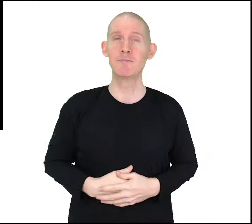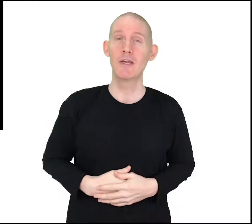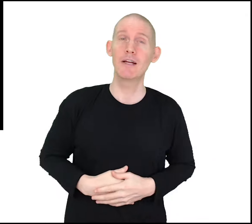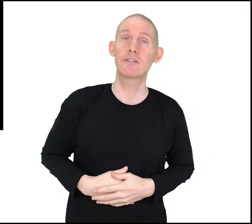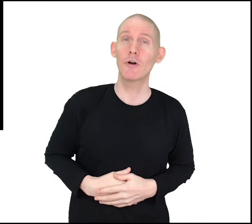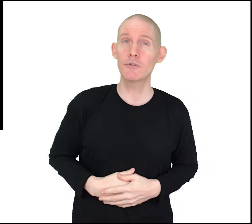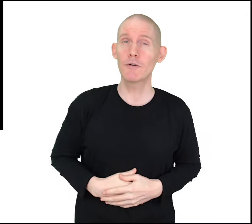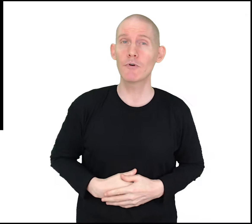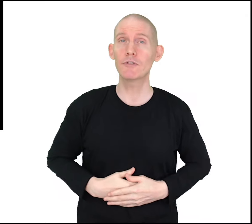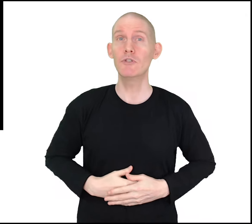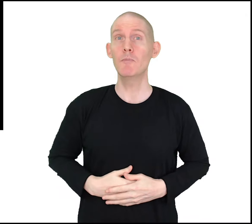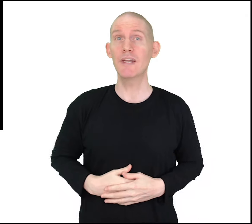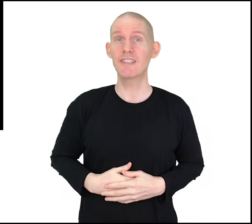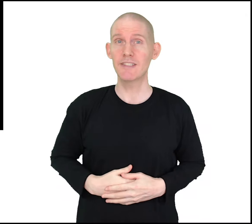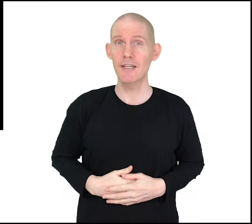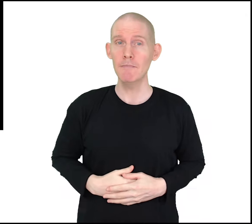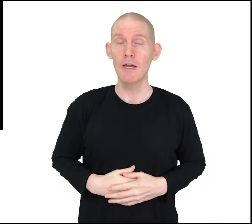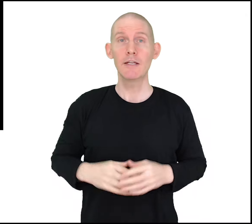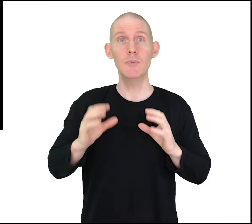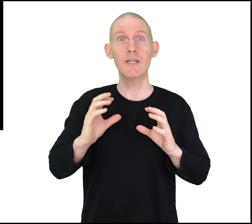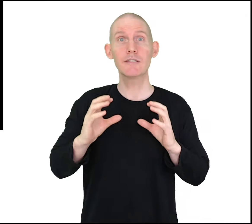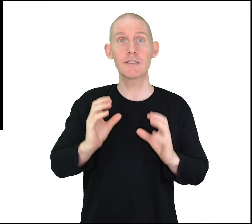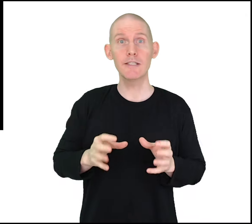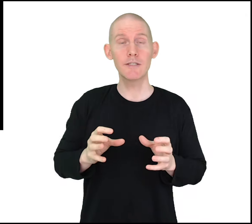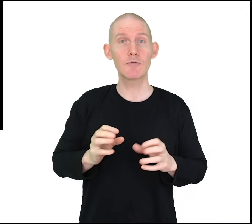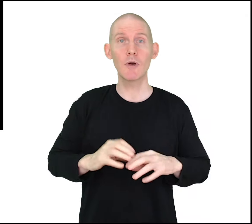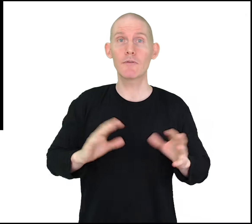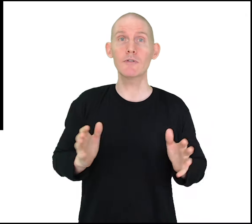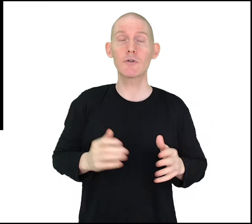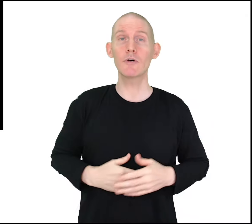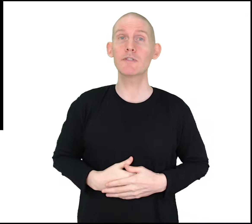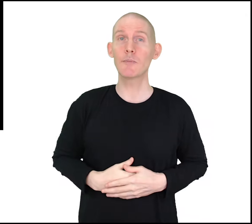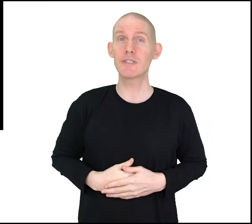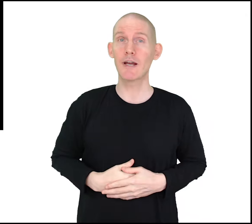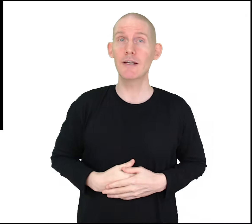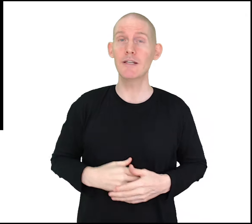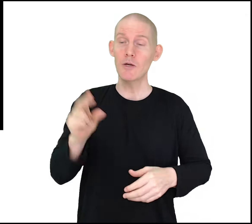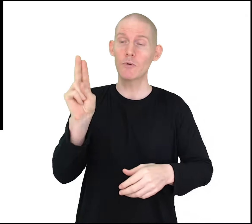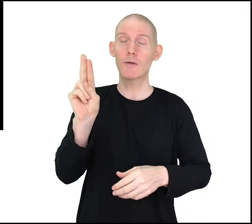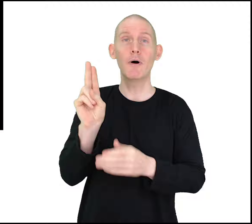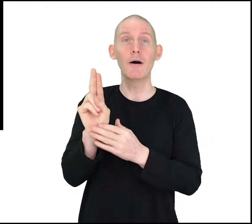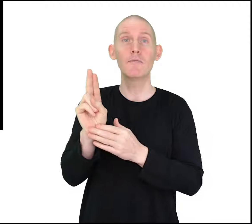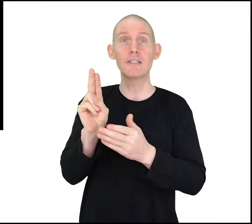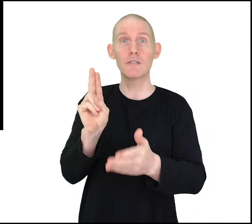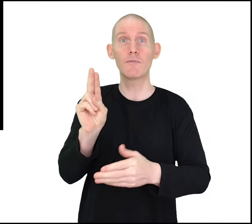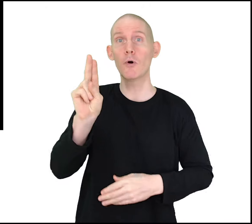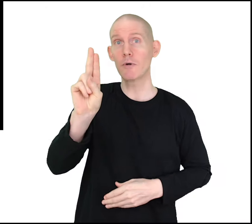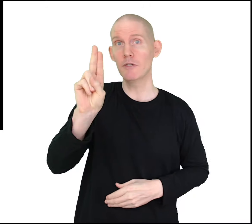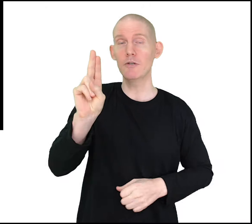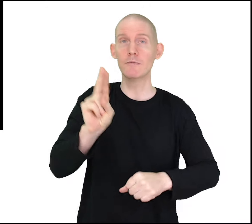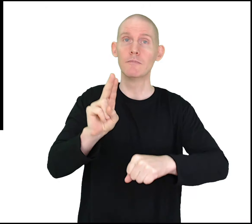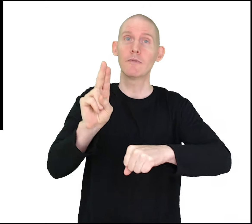That's an alternate version you may see. To be consistent throughout this course, I'll be signing with the palm facing forward, the U, like